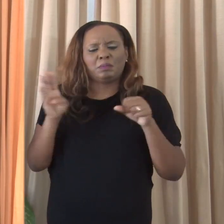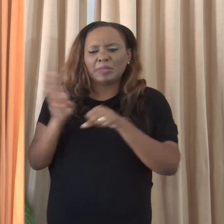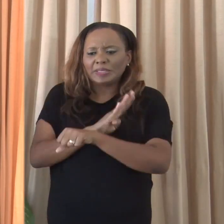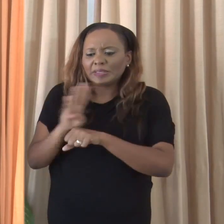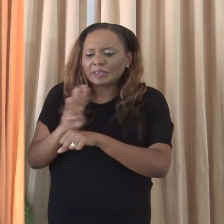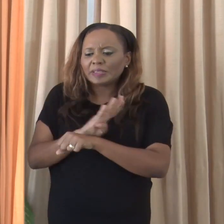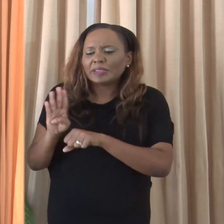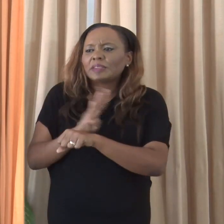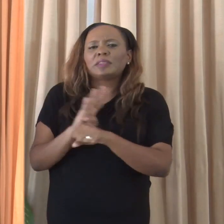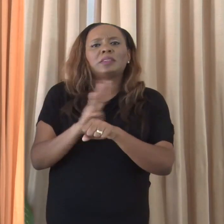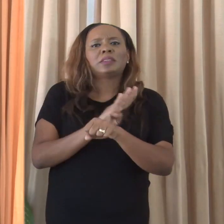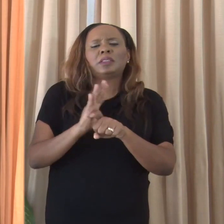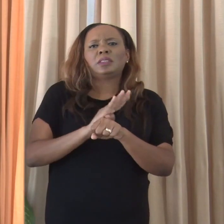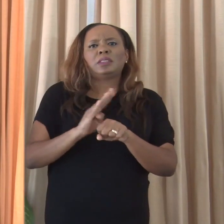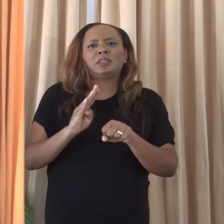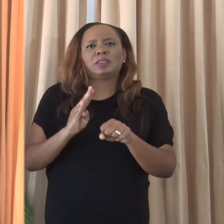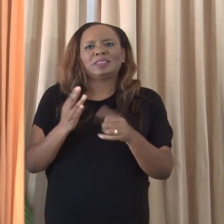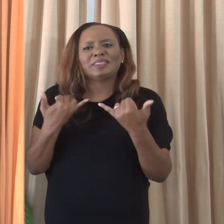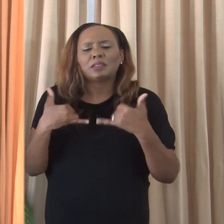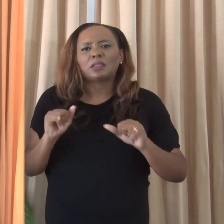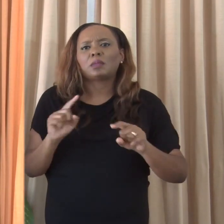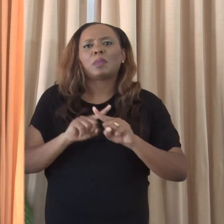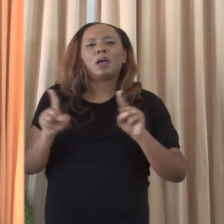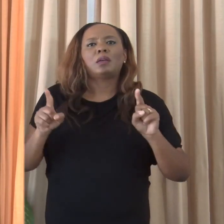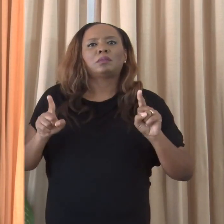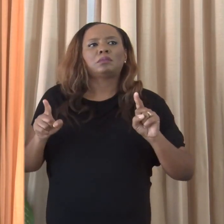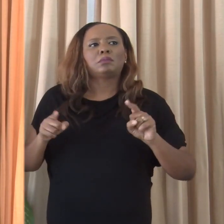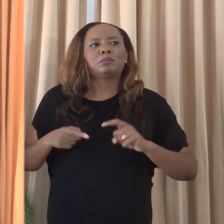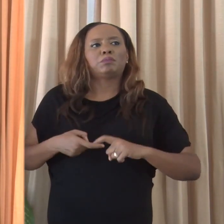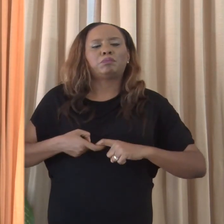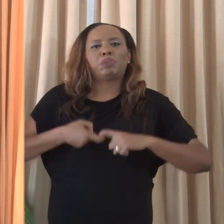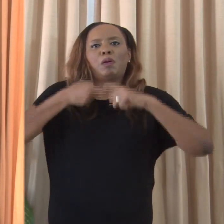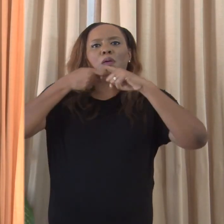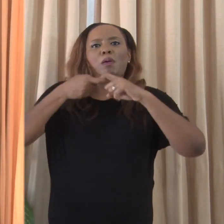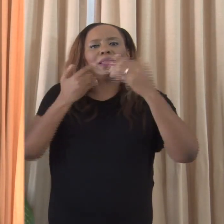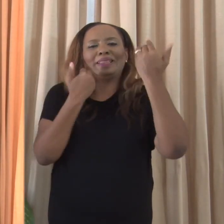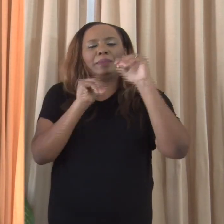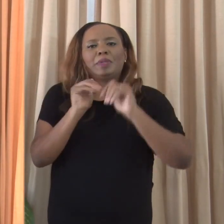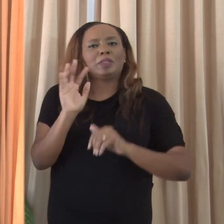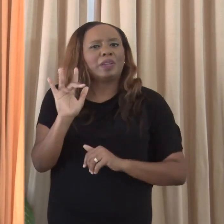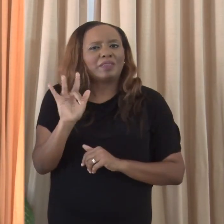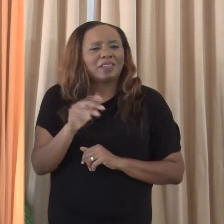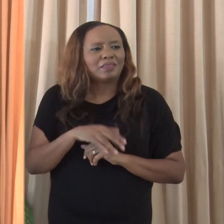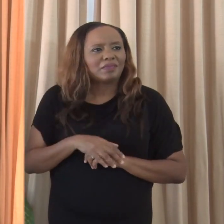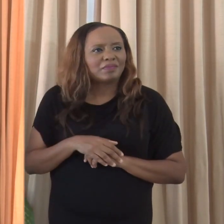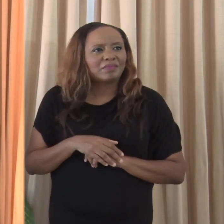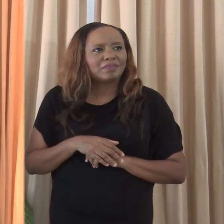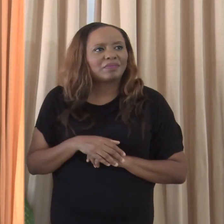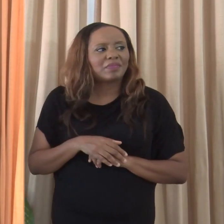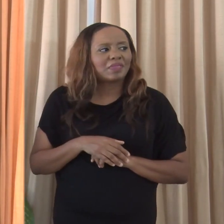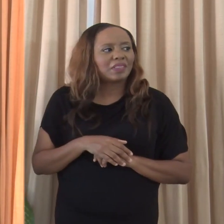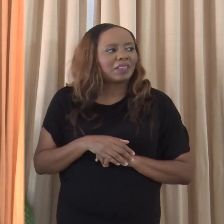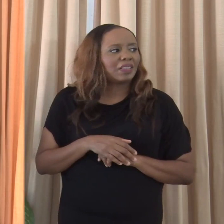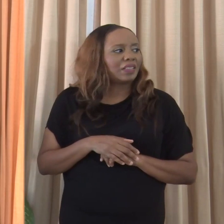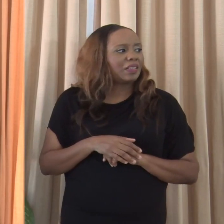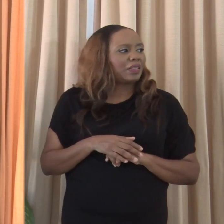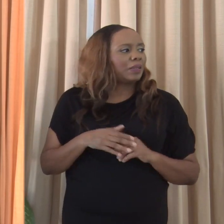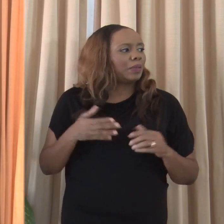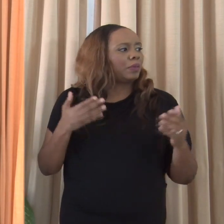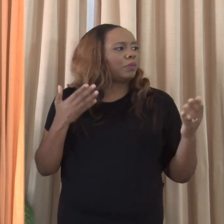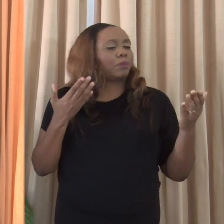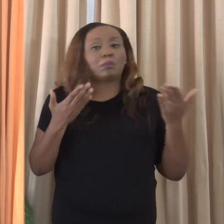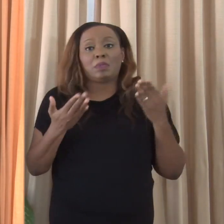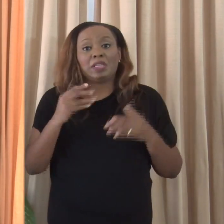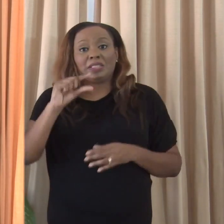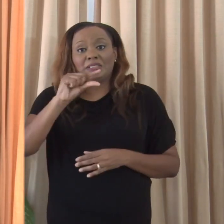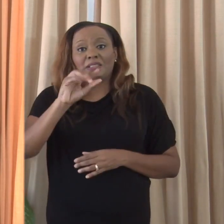are coming into an area at one time? I think that GIS, and perhaps this answers your question, sir,